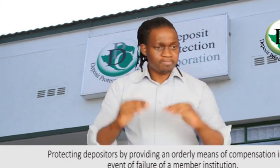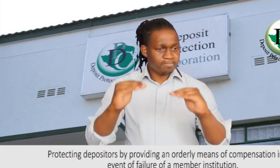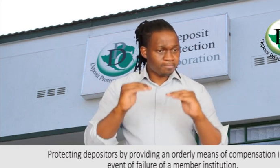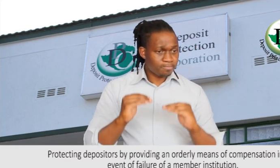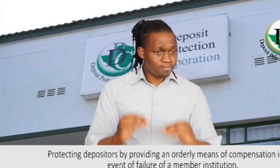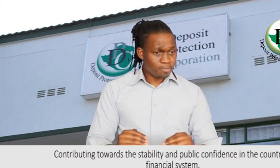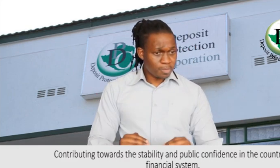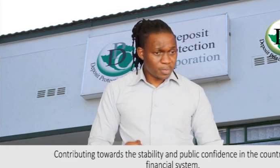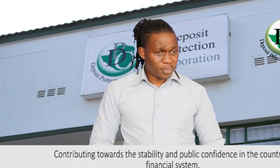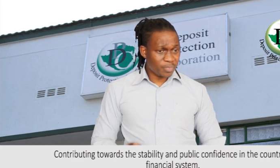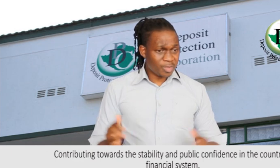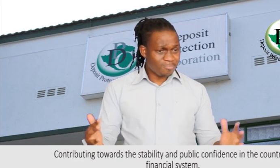institution.